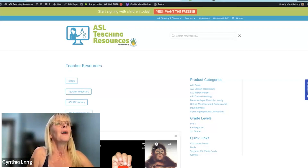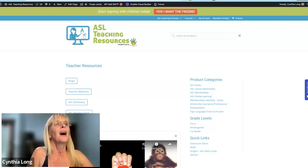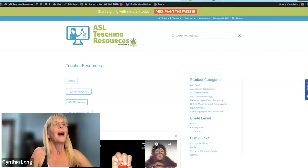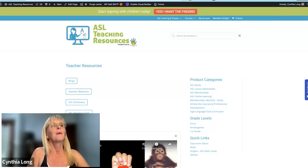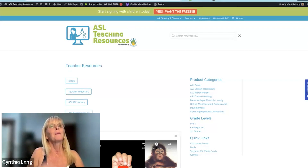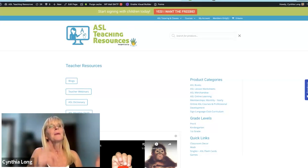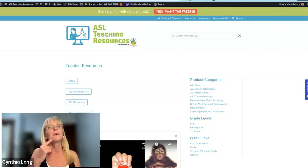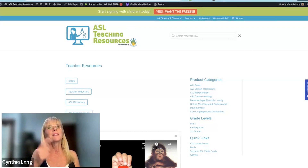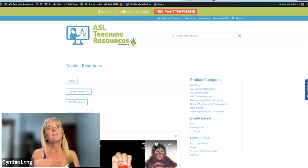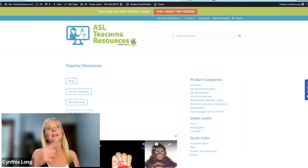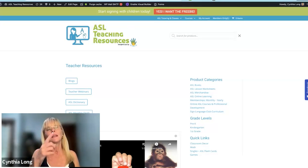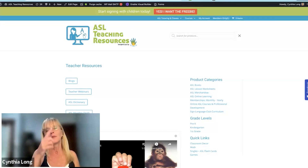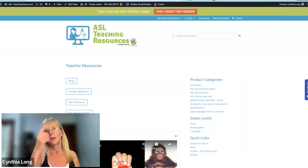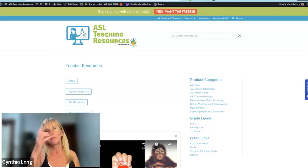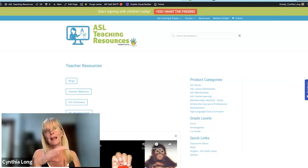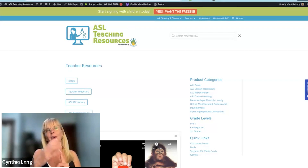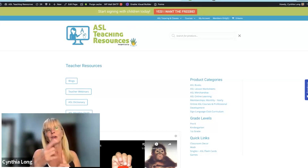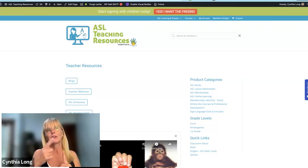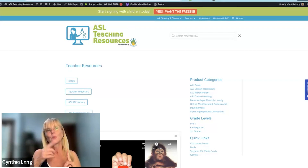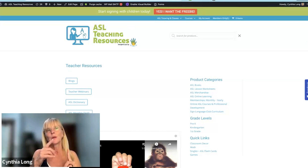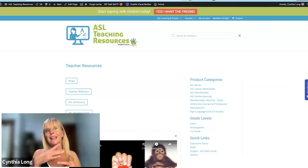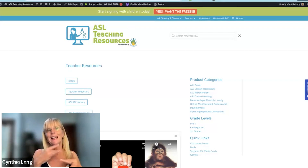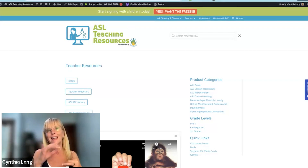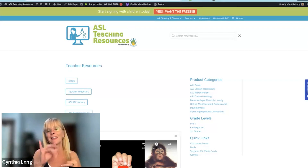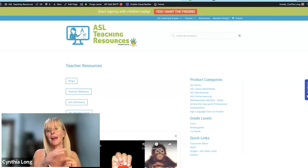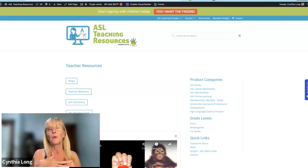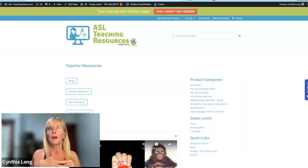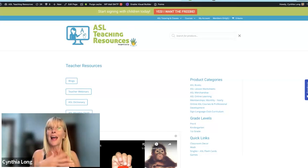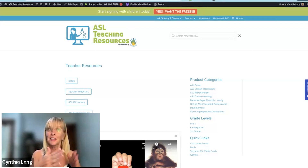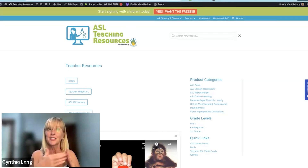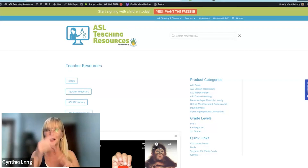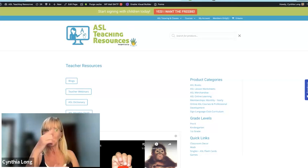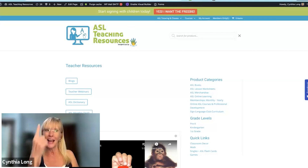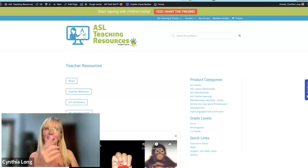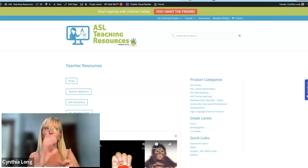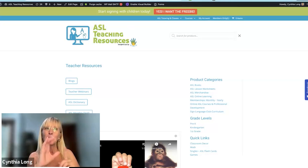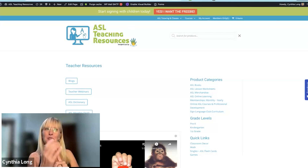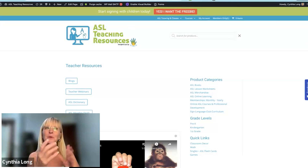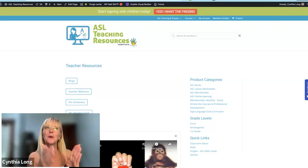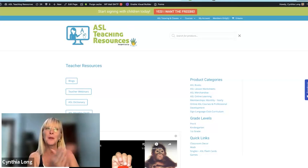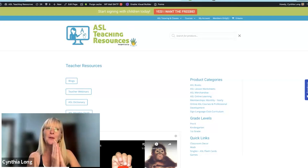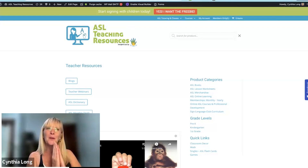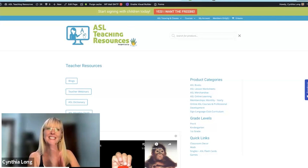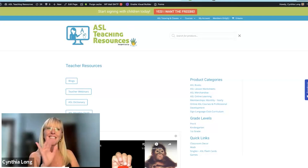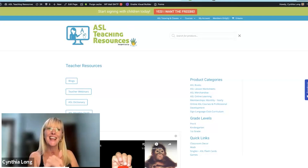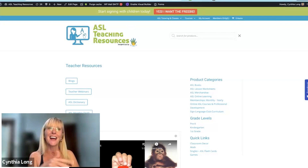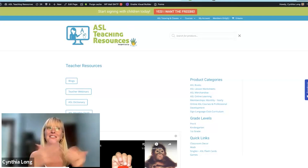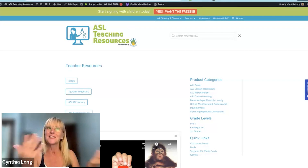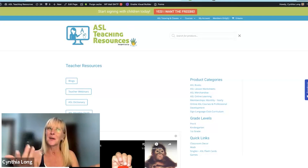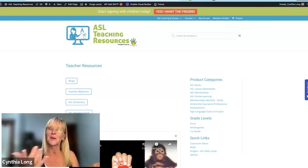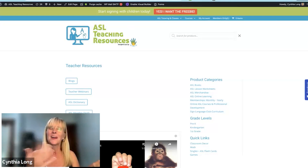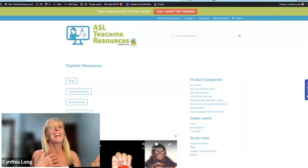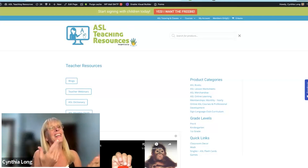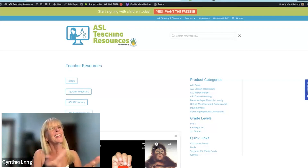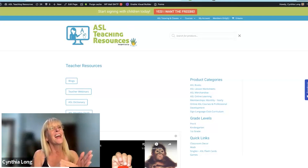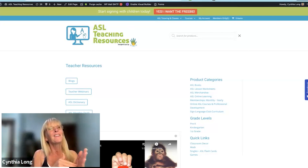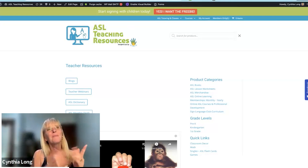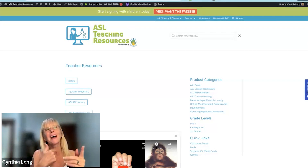Well, I'm hearing something with the Black culture wouldn't like that. Well, actually, the Black culture requested that. So again, everybody